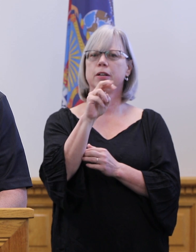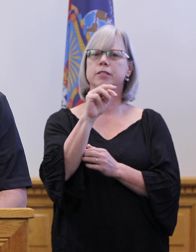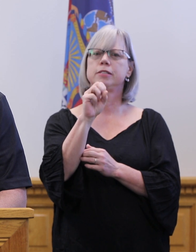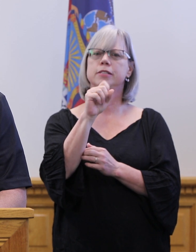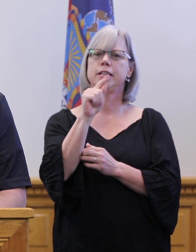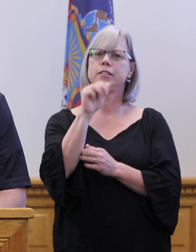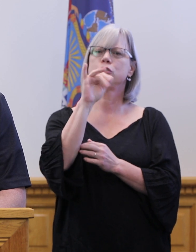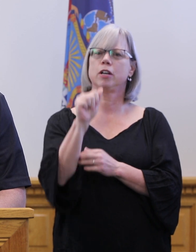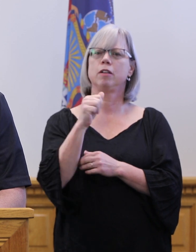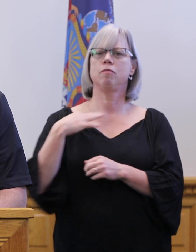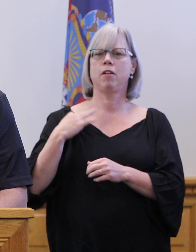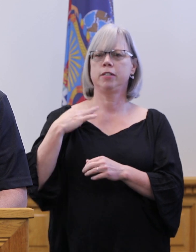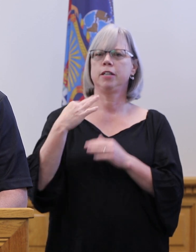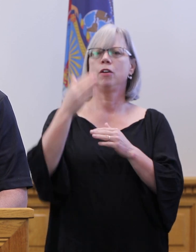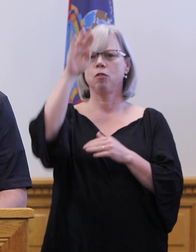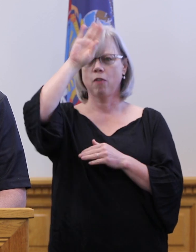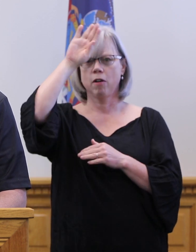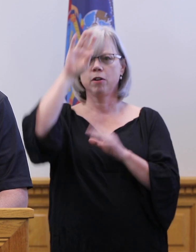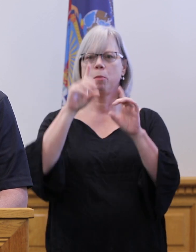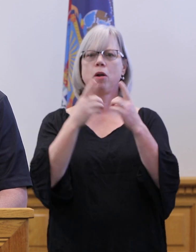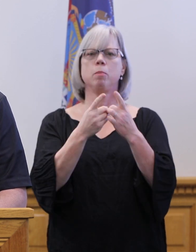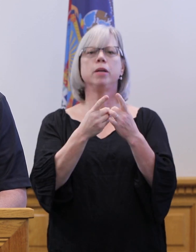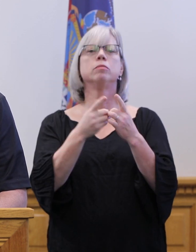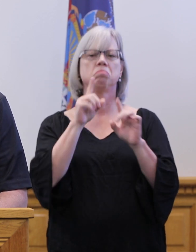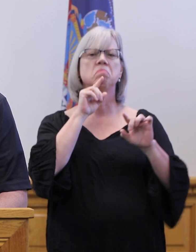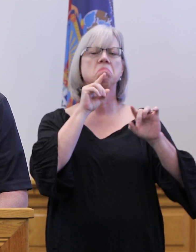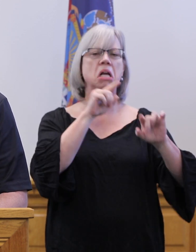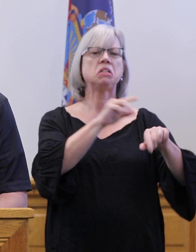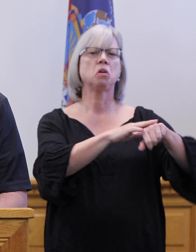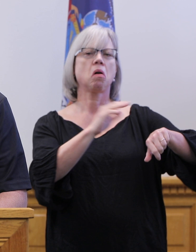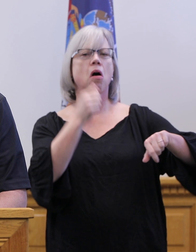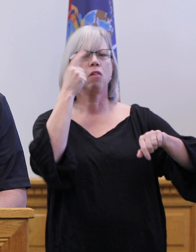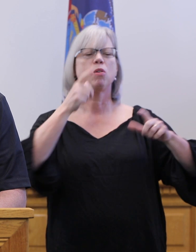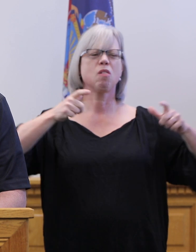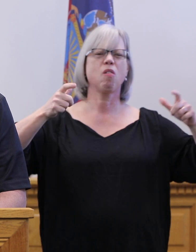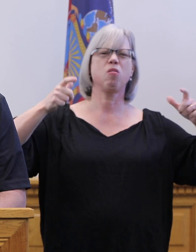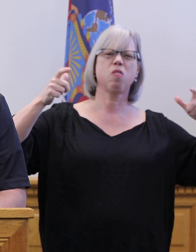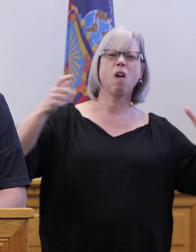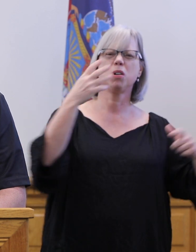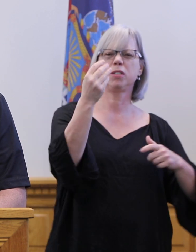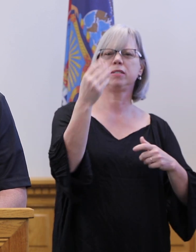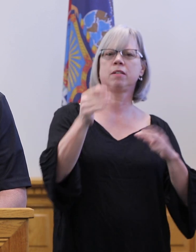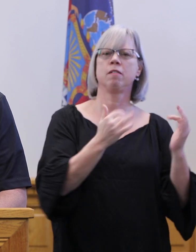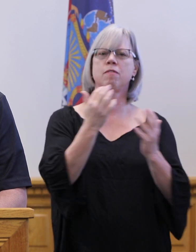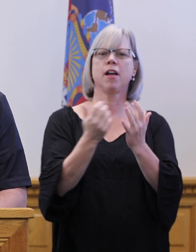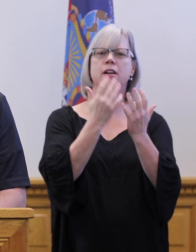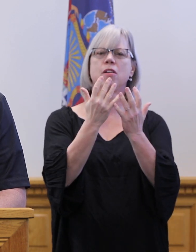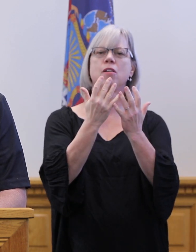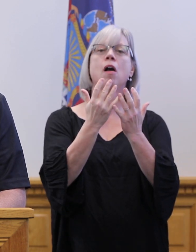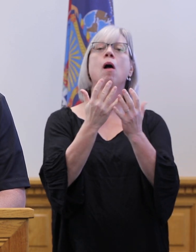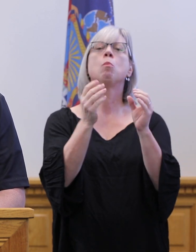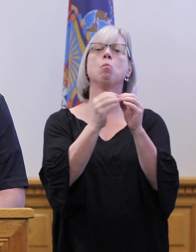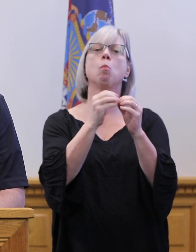to a large outdoor fire. The initial alarm quickly escalated, and additional resources had to be brought in from the eastern third of